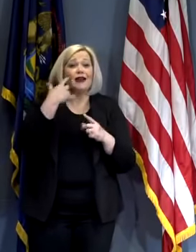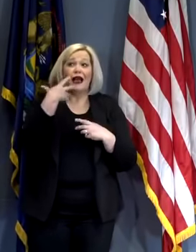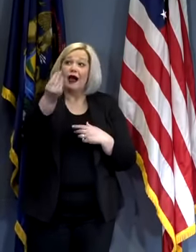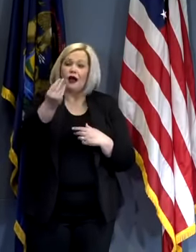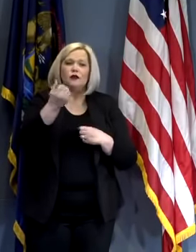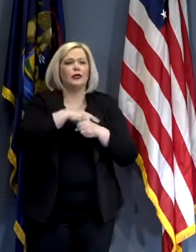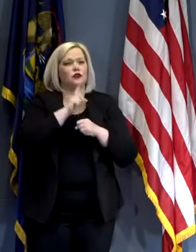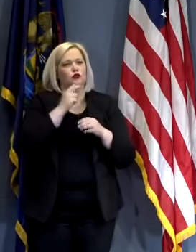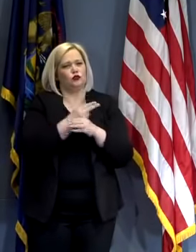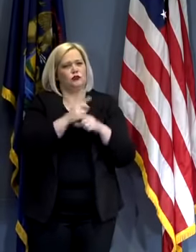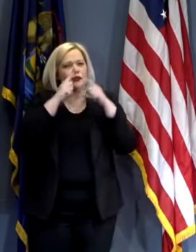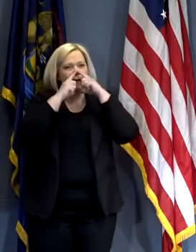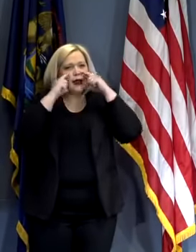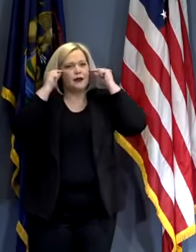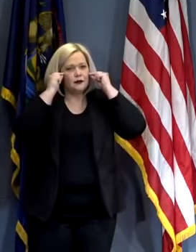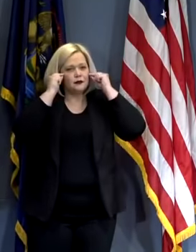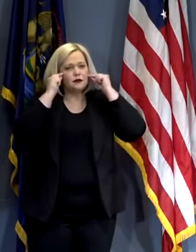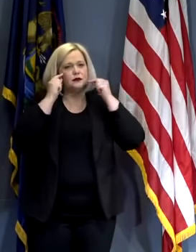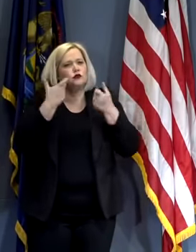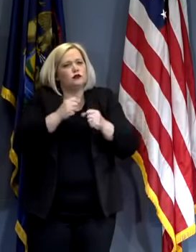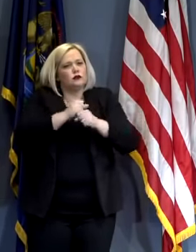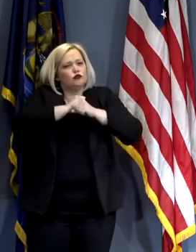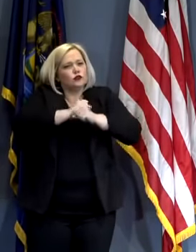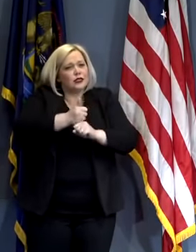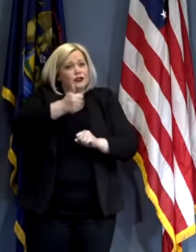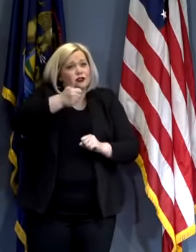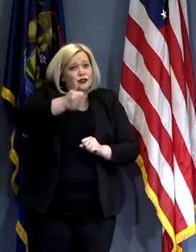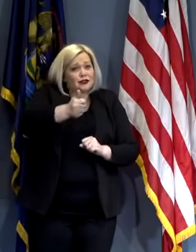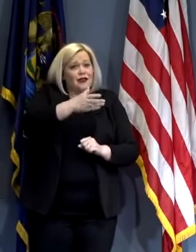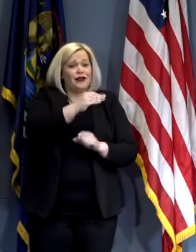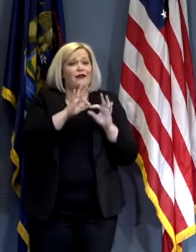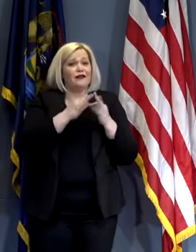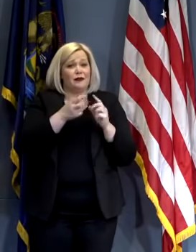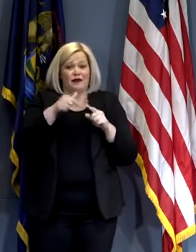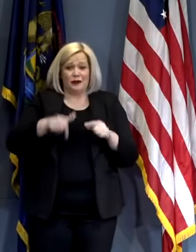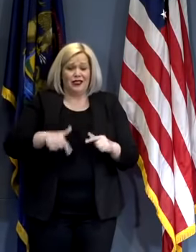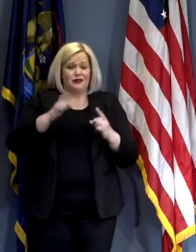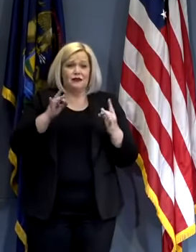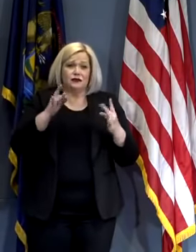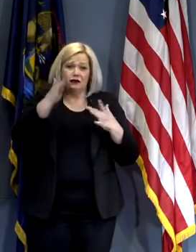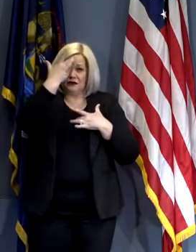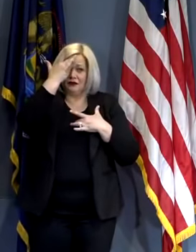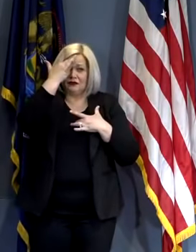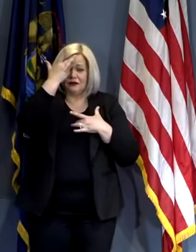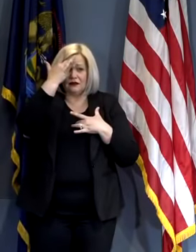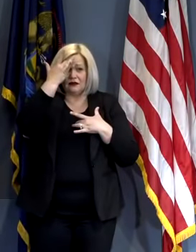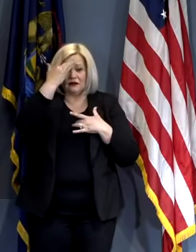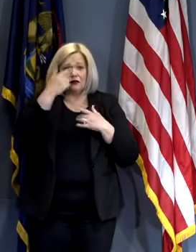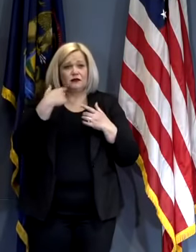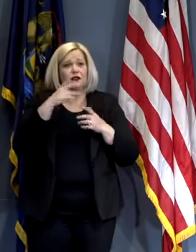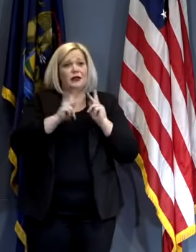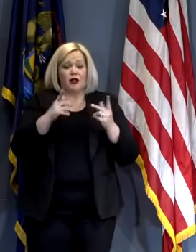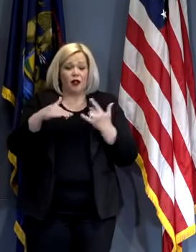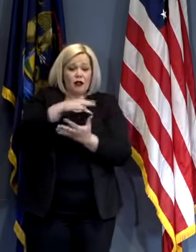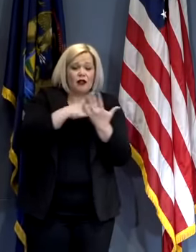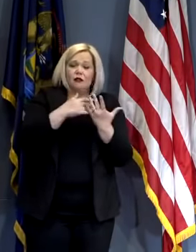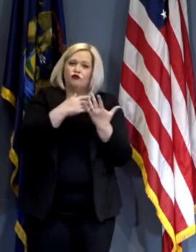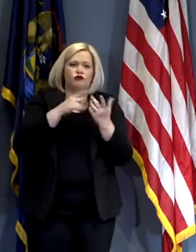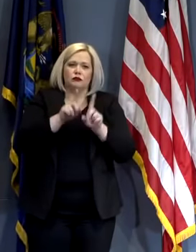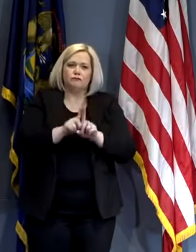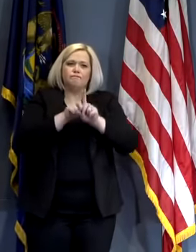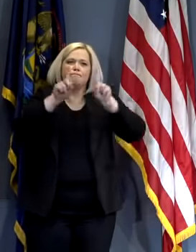mask. Do everything you can to protect yourself and your family from this virus. Stay 6 feet away from others and make sure you wash